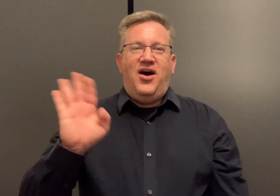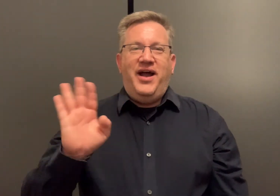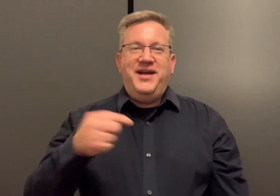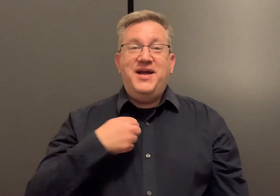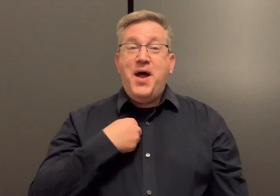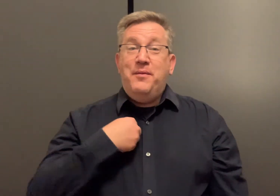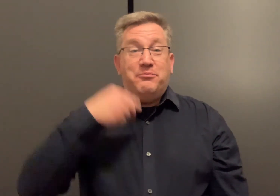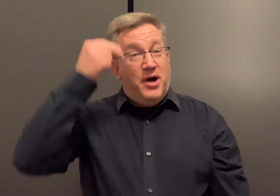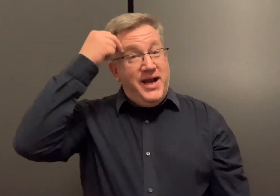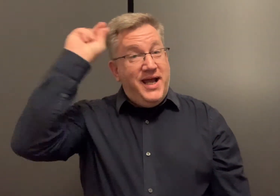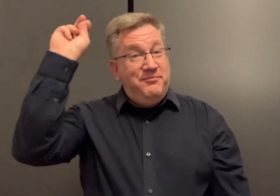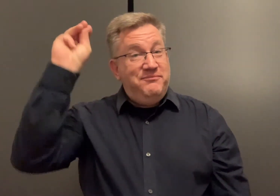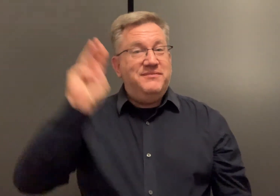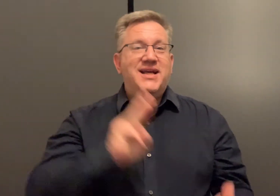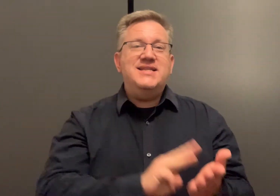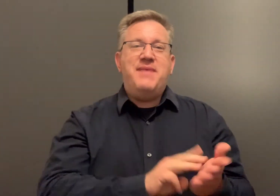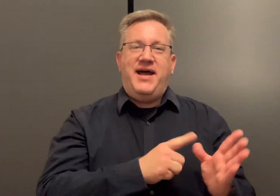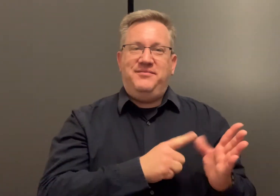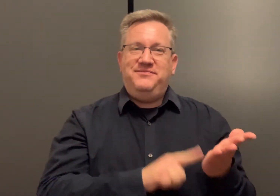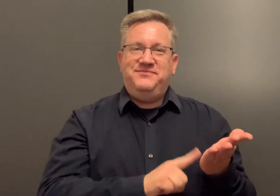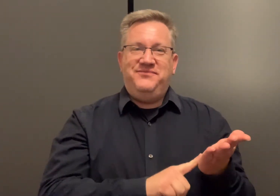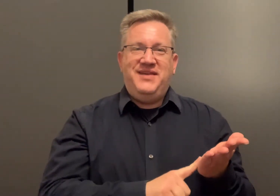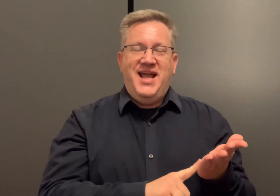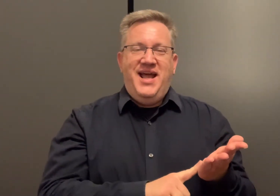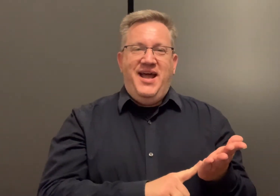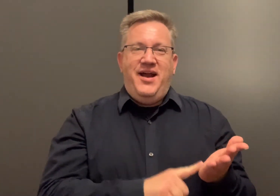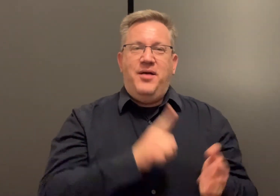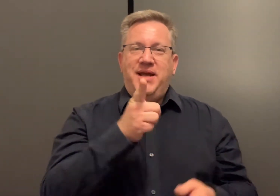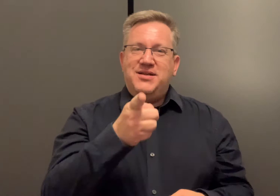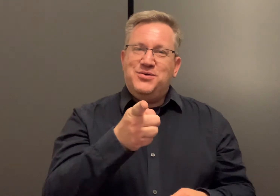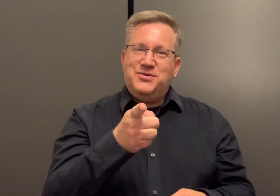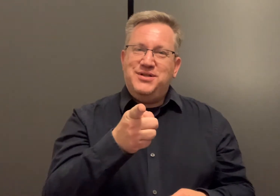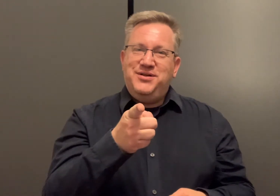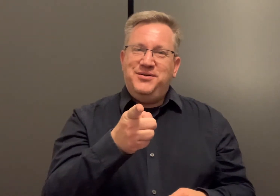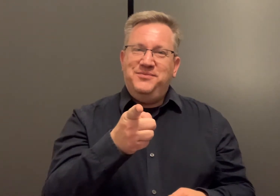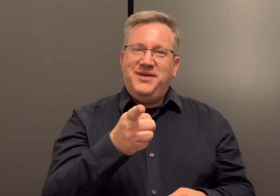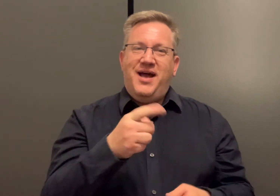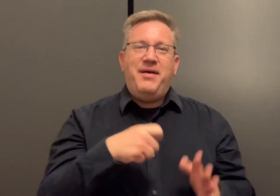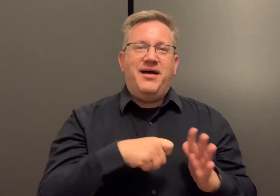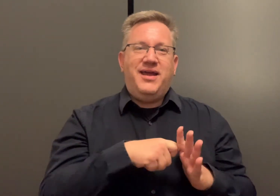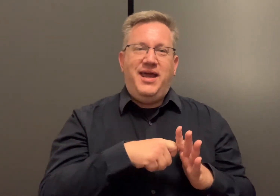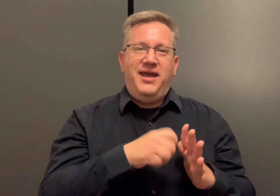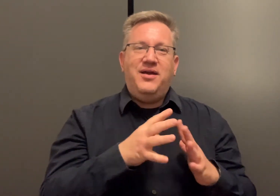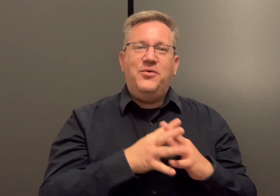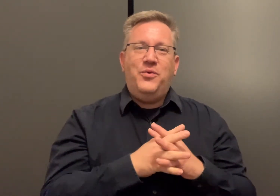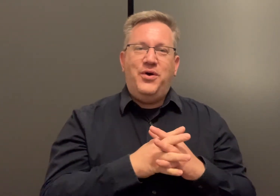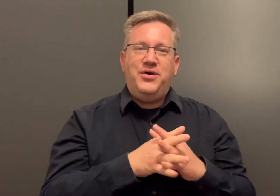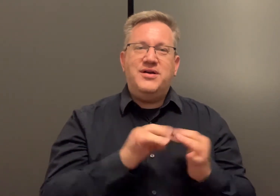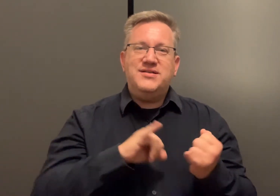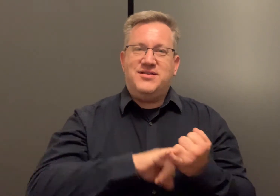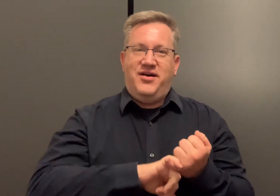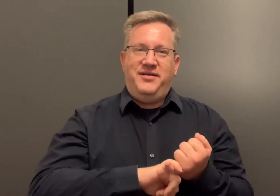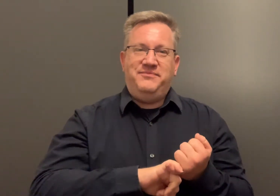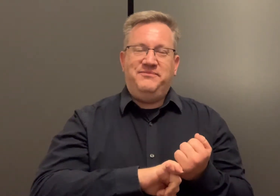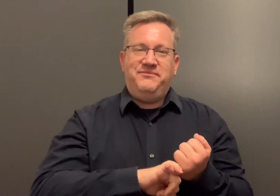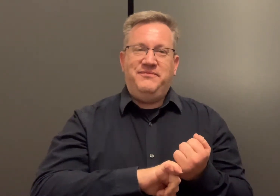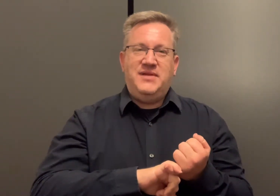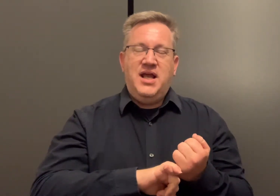Hi, my name is Matt and I'm here to talk to you about keyword sign.